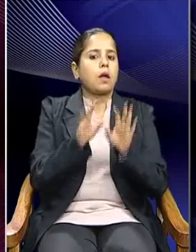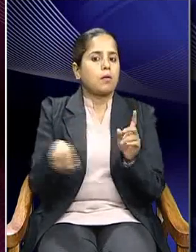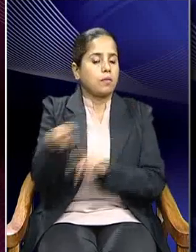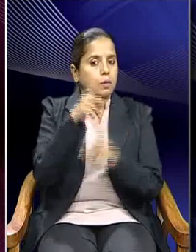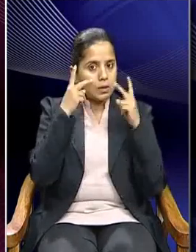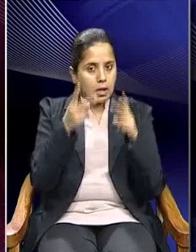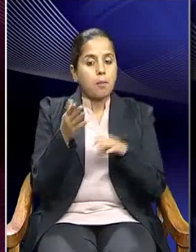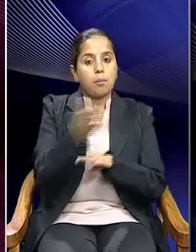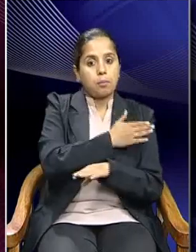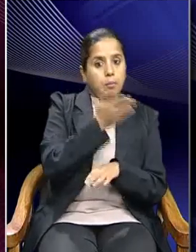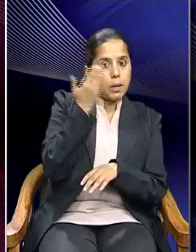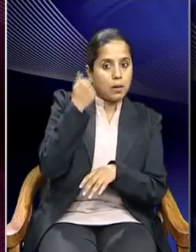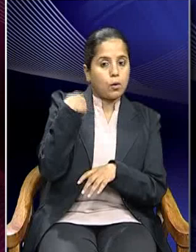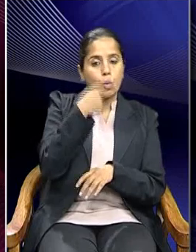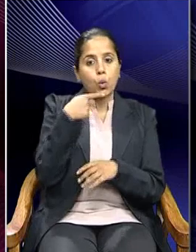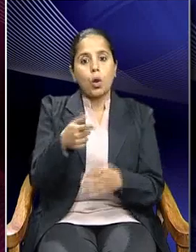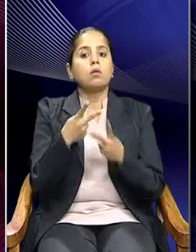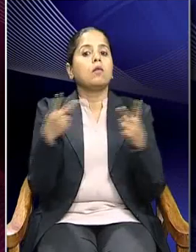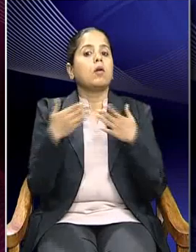the previous scholars.